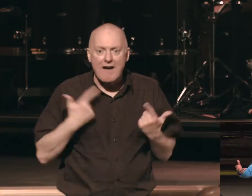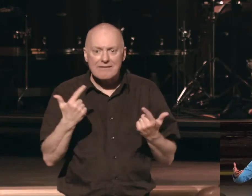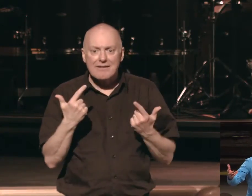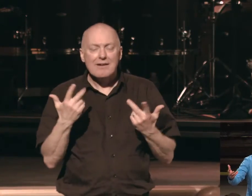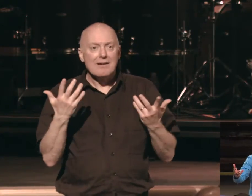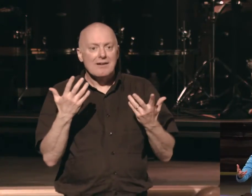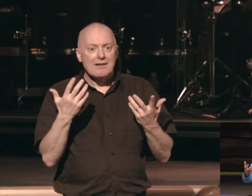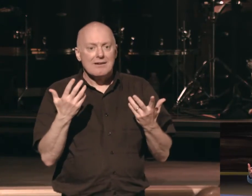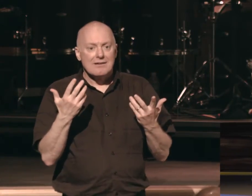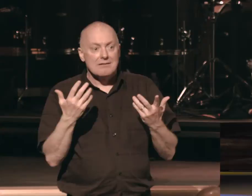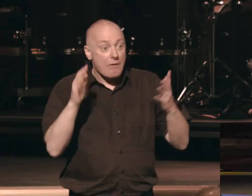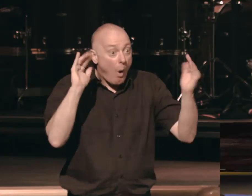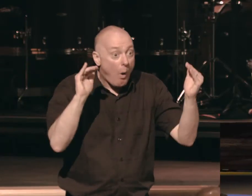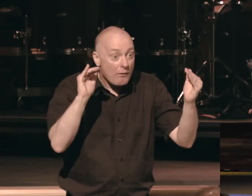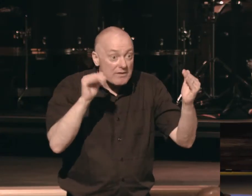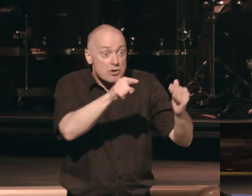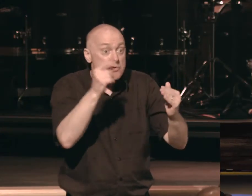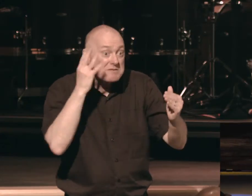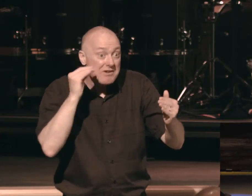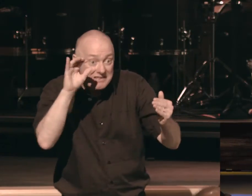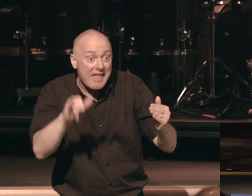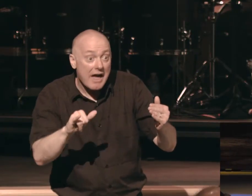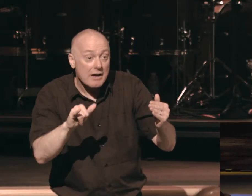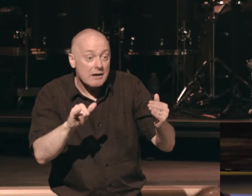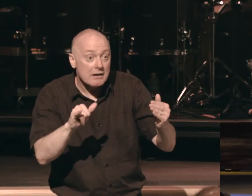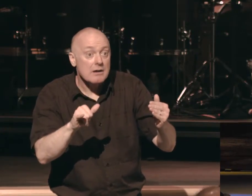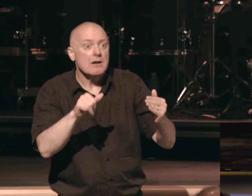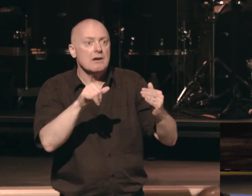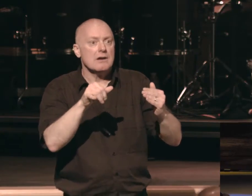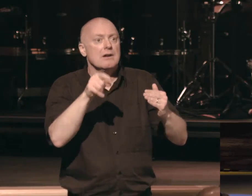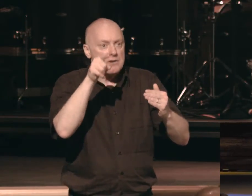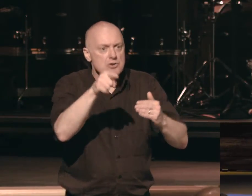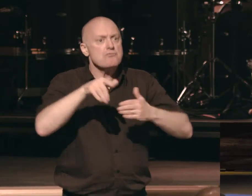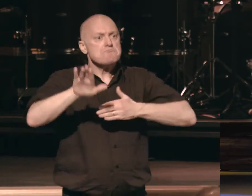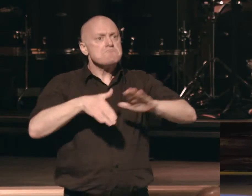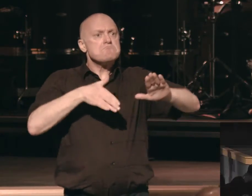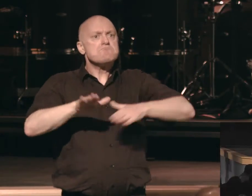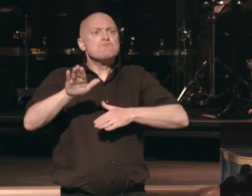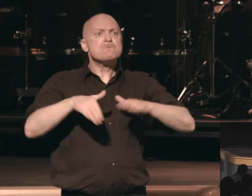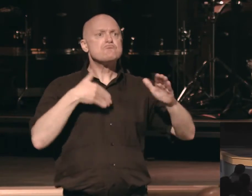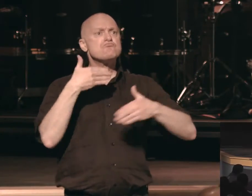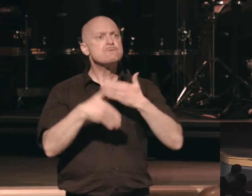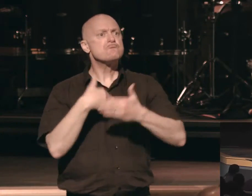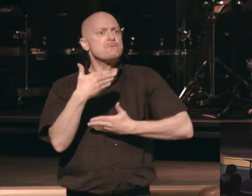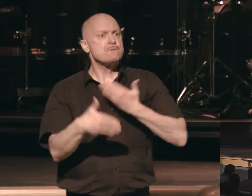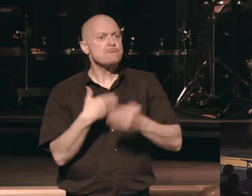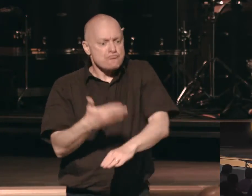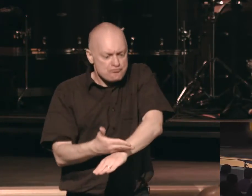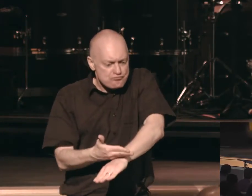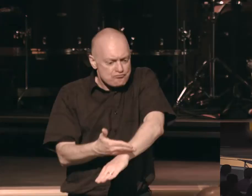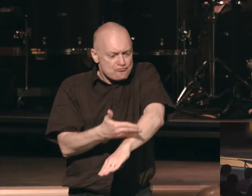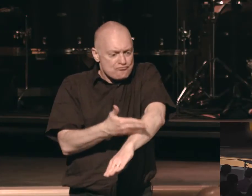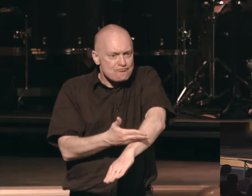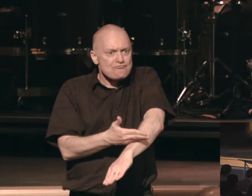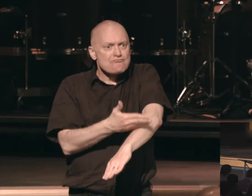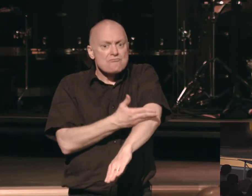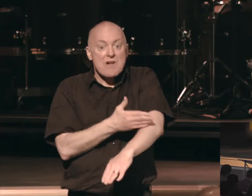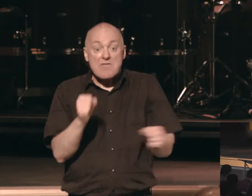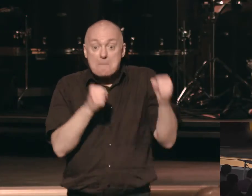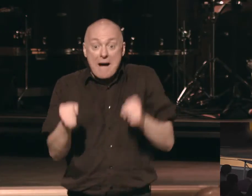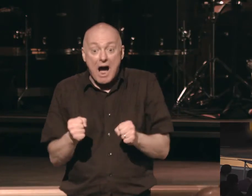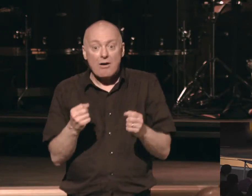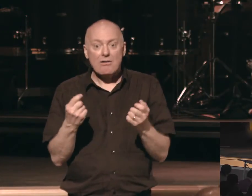we are all encountering that on some level. We're saved in Jesus Christ. We begin to walk, and the power of sin, again, is